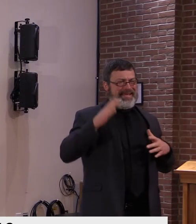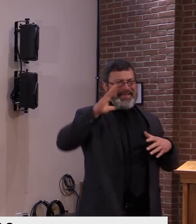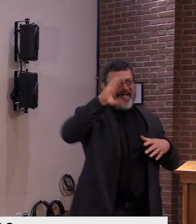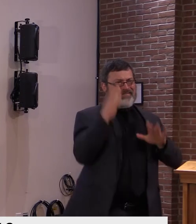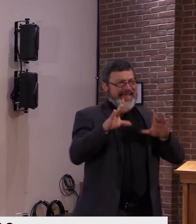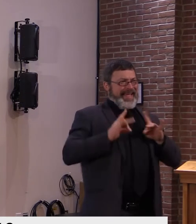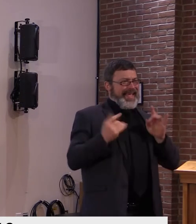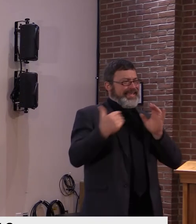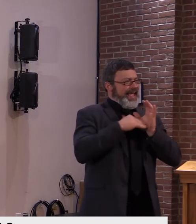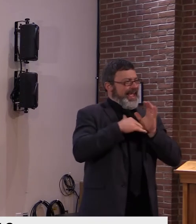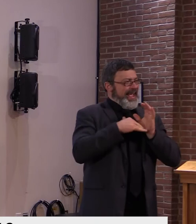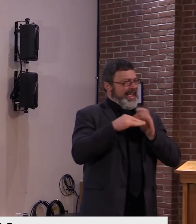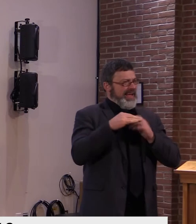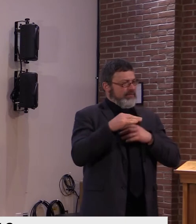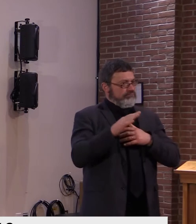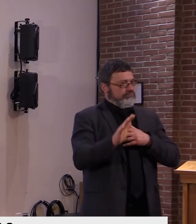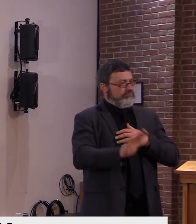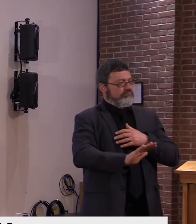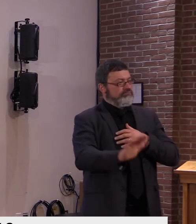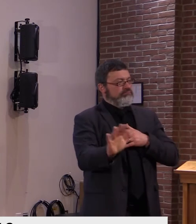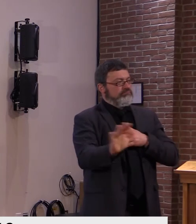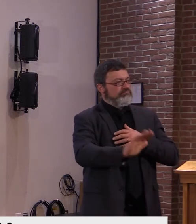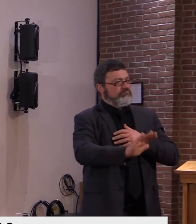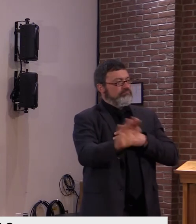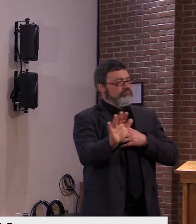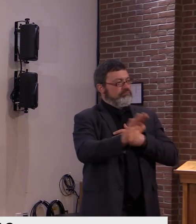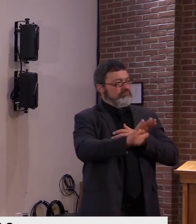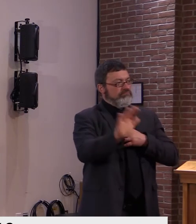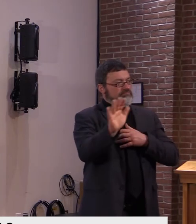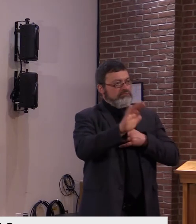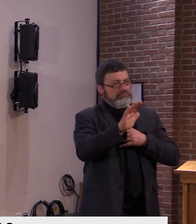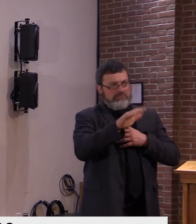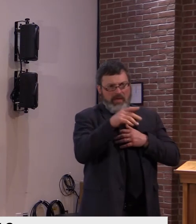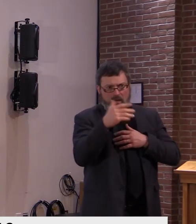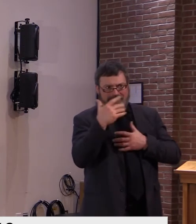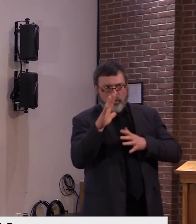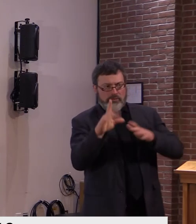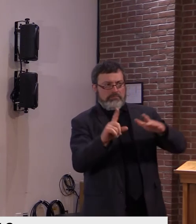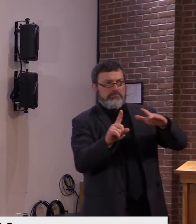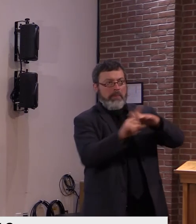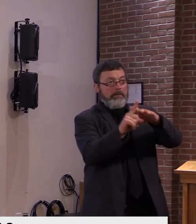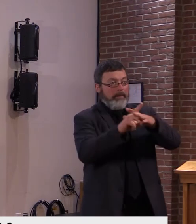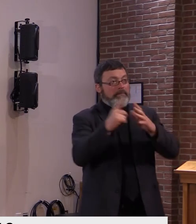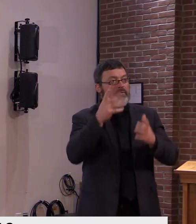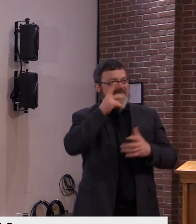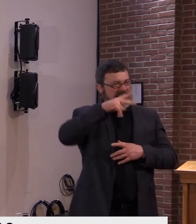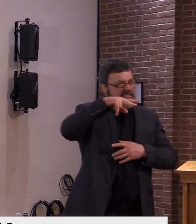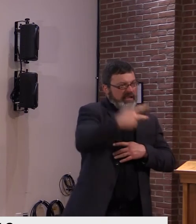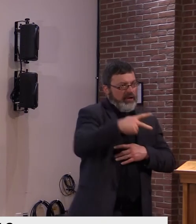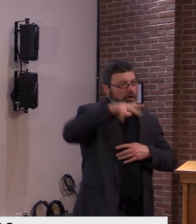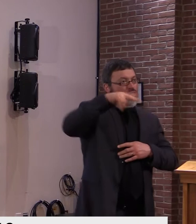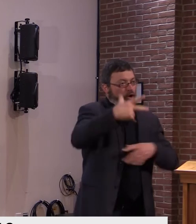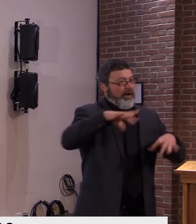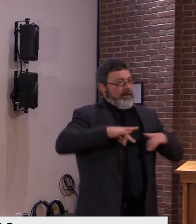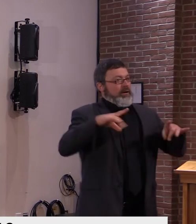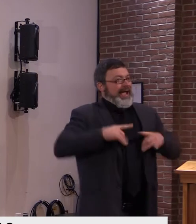reinfection, sometimes with an actual different strain of the same virus.